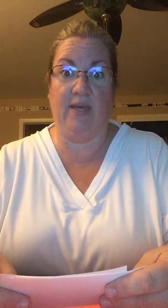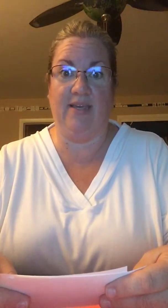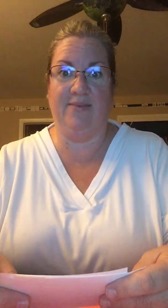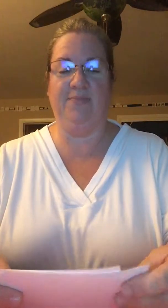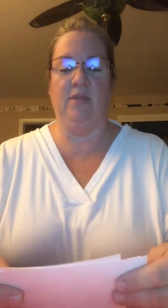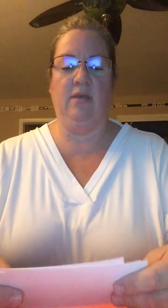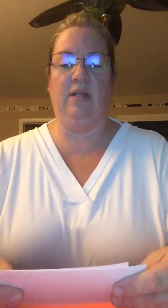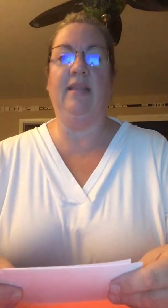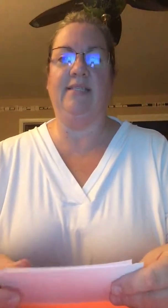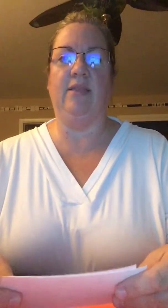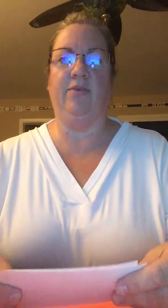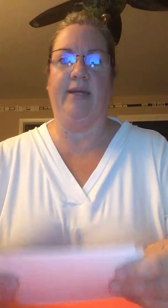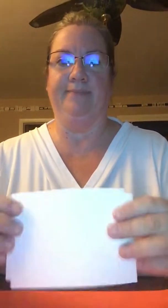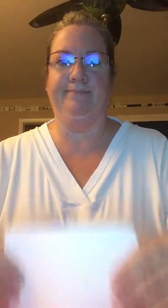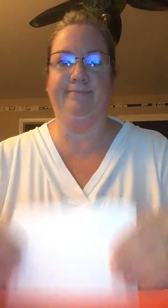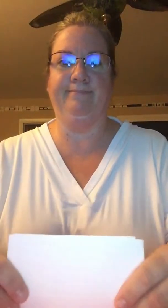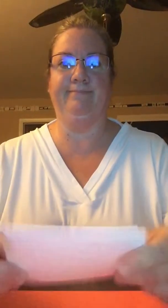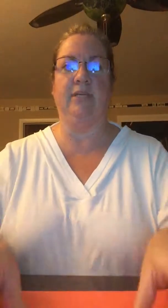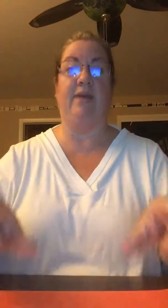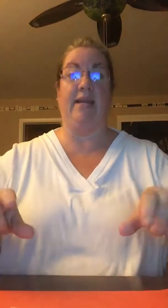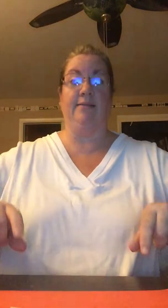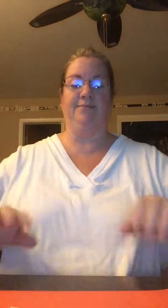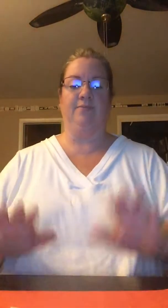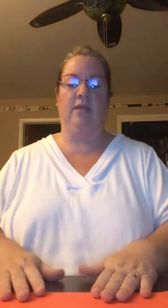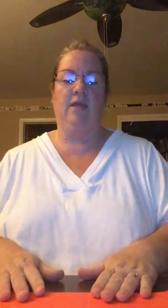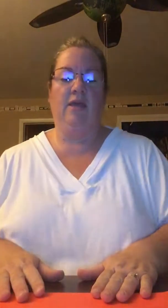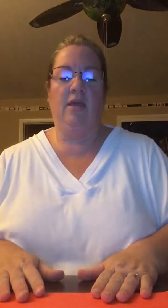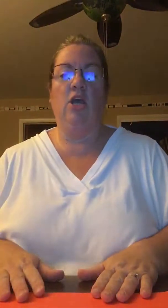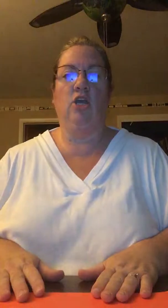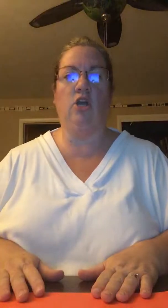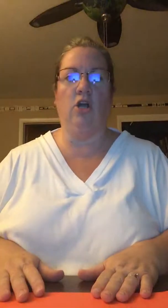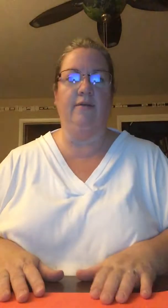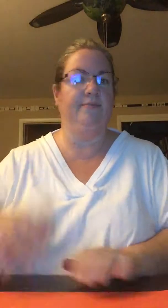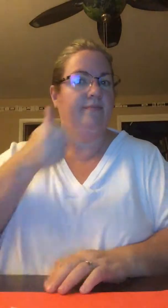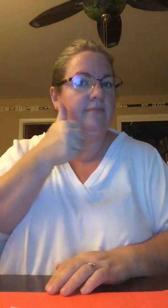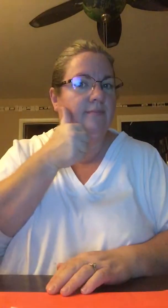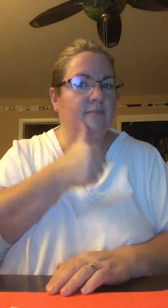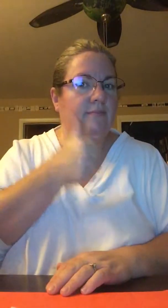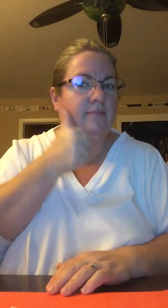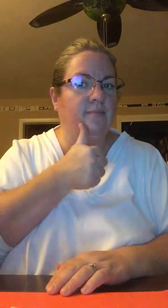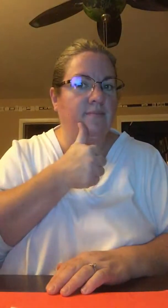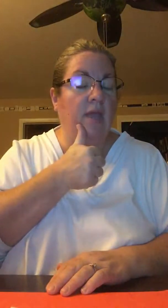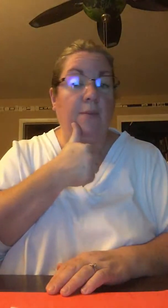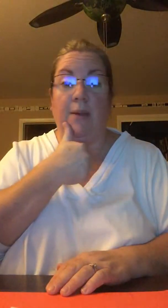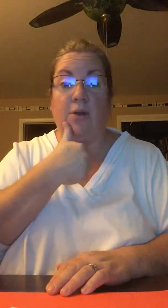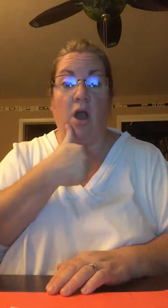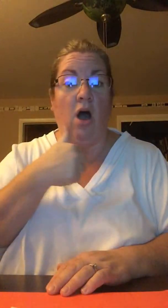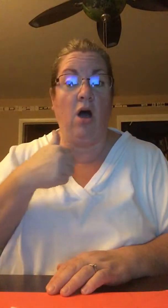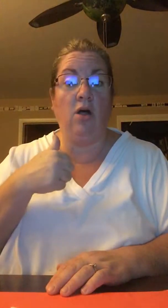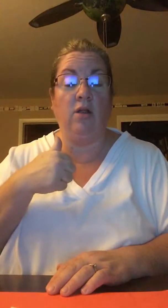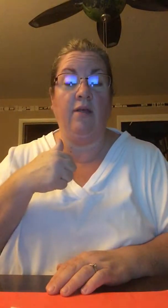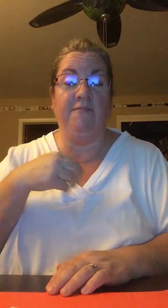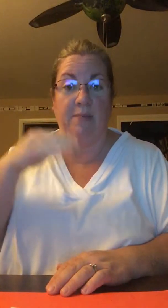week. Lesson 3. Ready? Girl. Remember, all